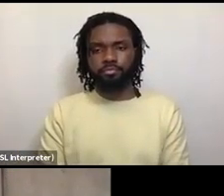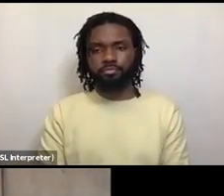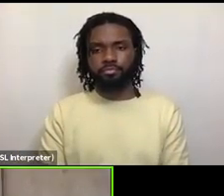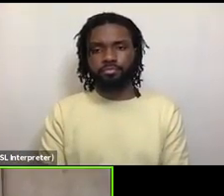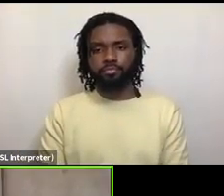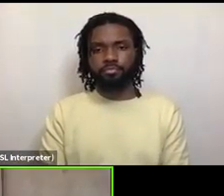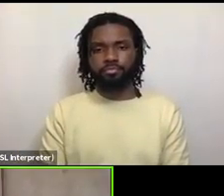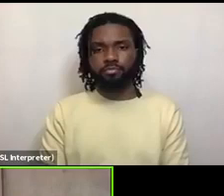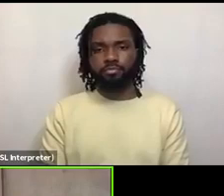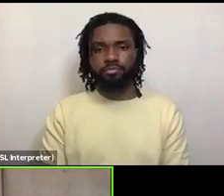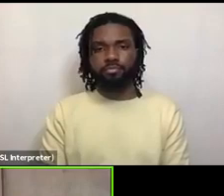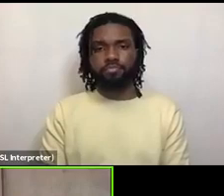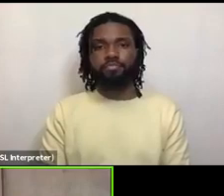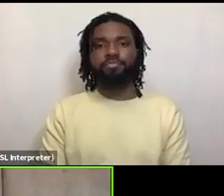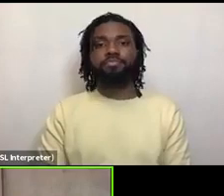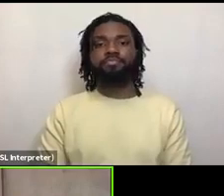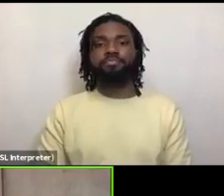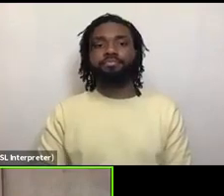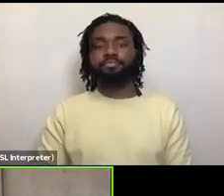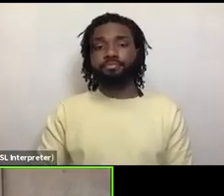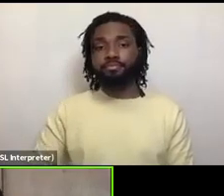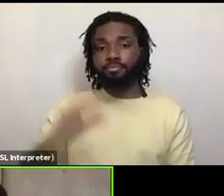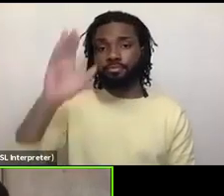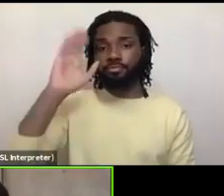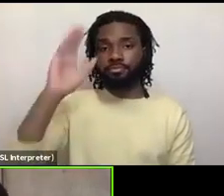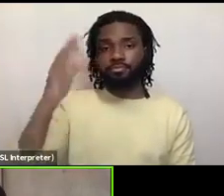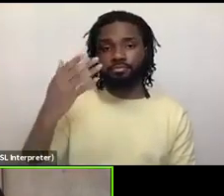This is TL speaking.